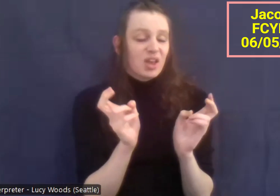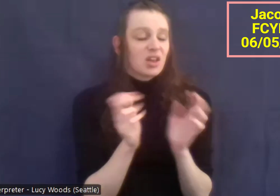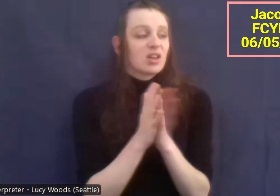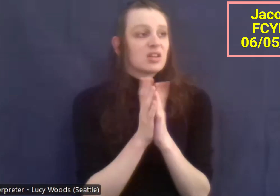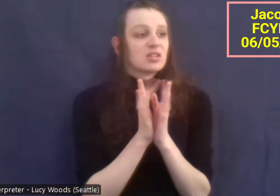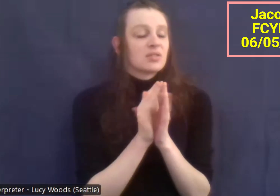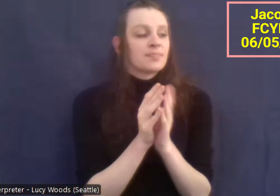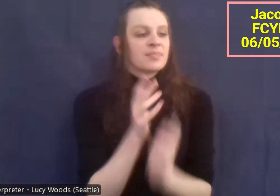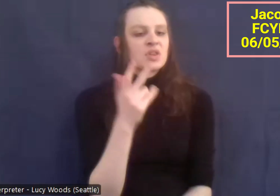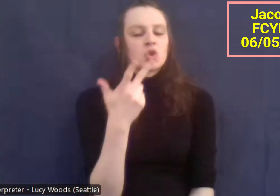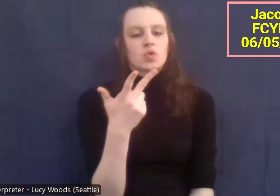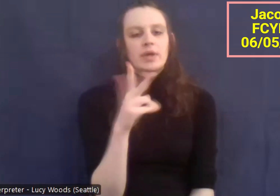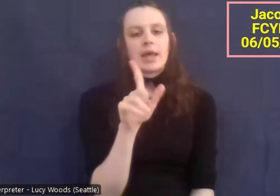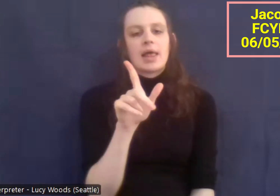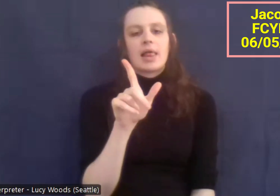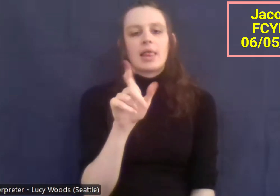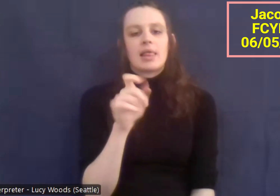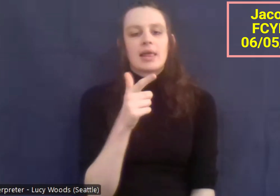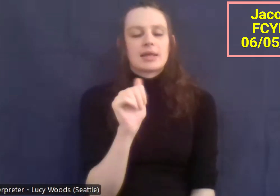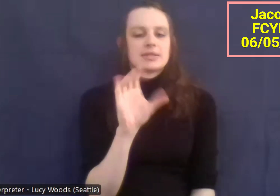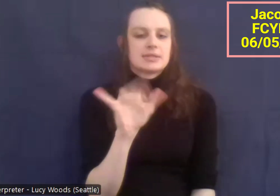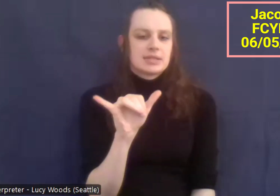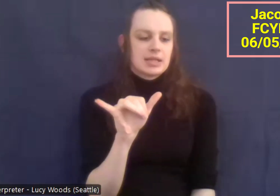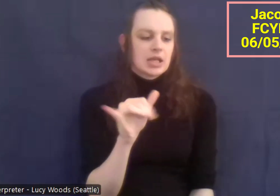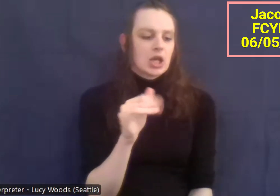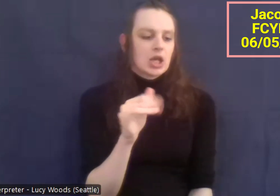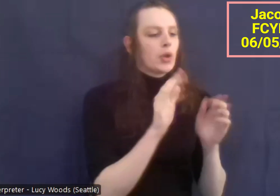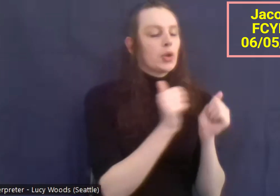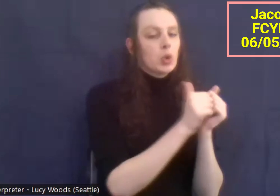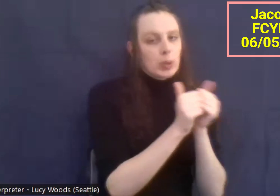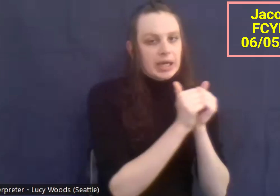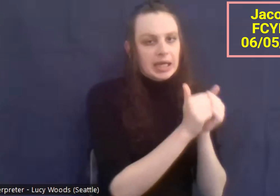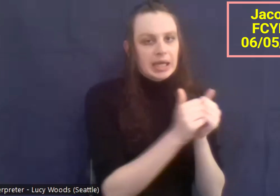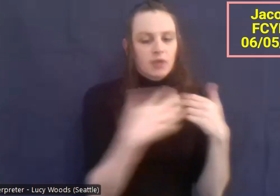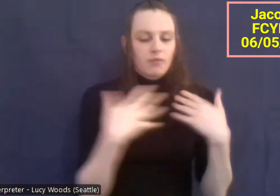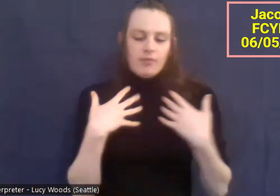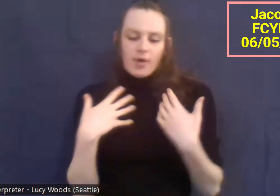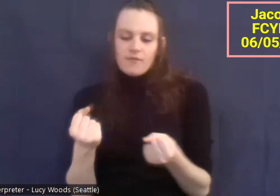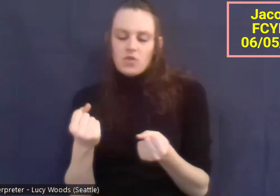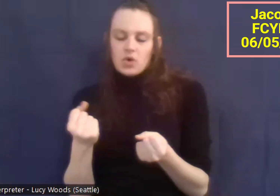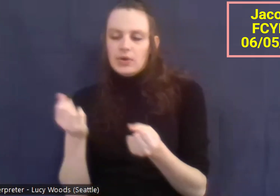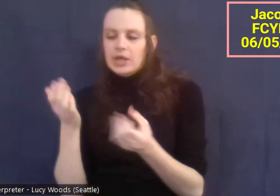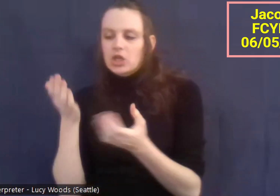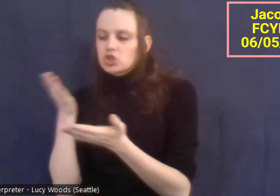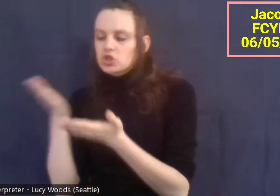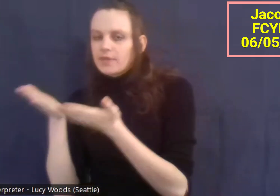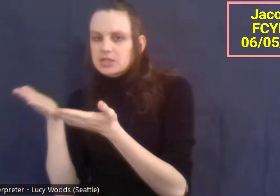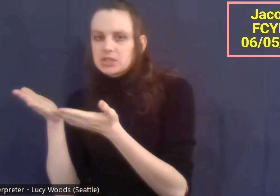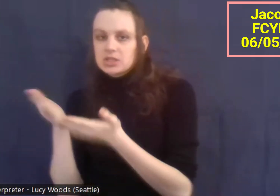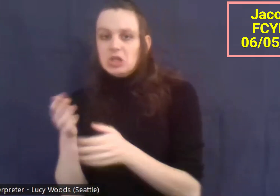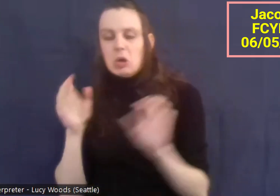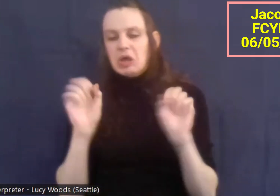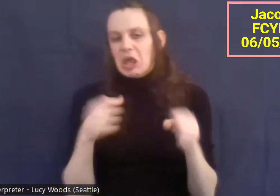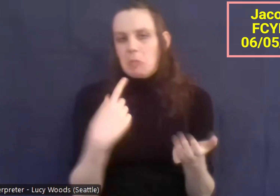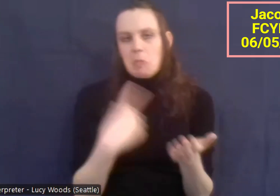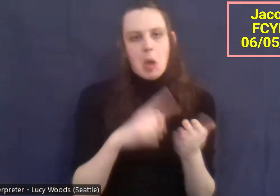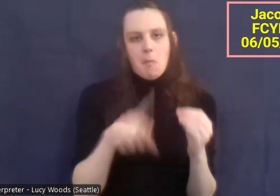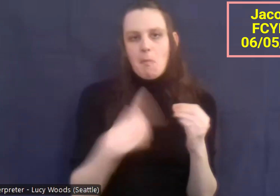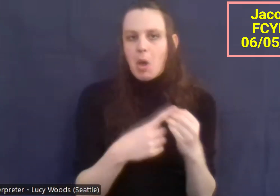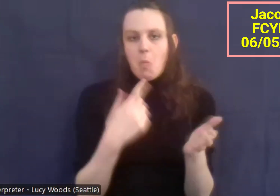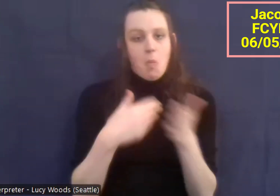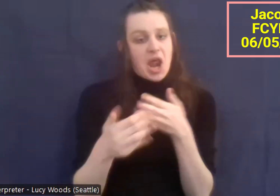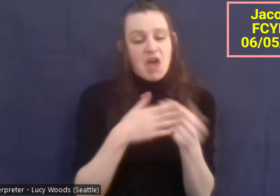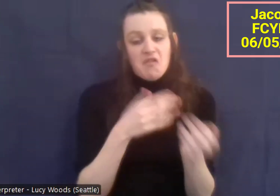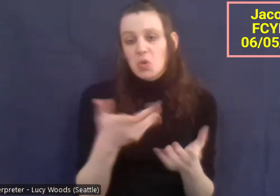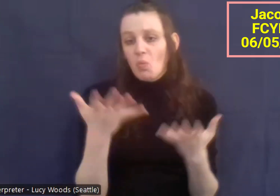3 legacies: unity, recovery, and service. So basically that opens up to whatever you want to talk about, really. Like it's